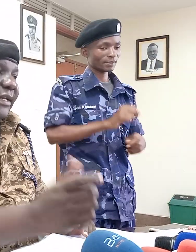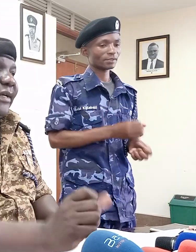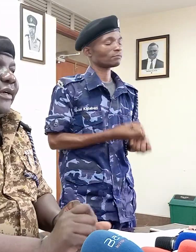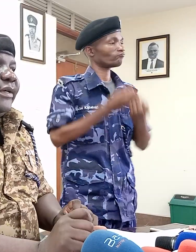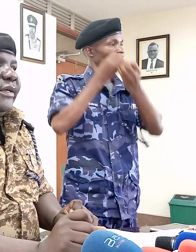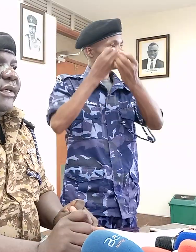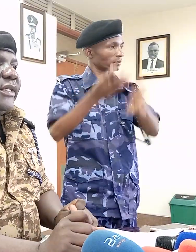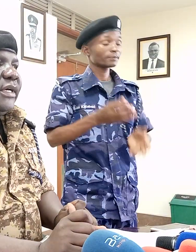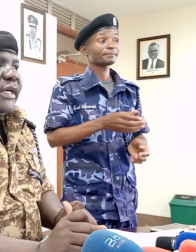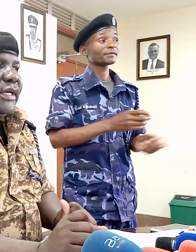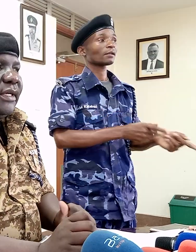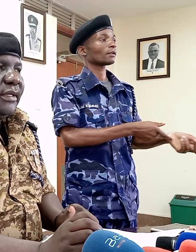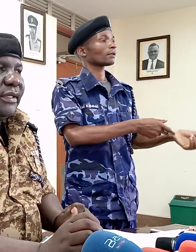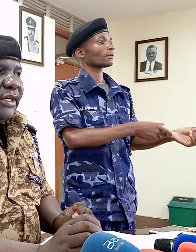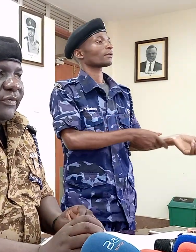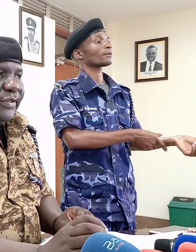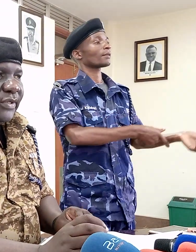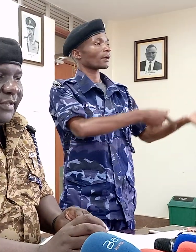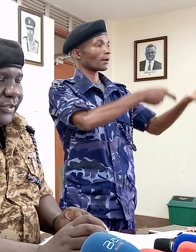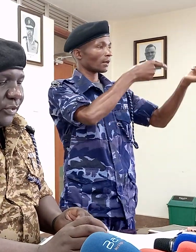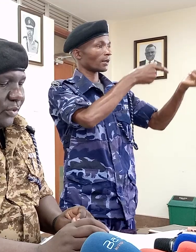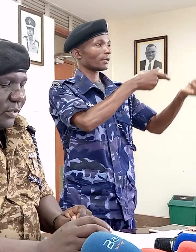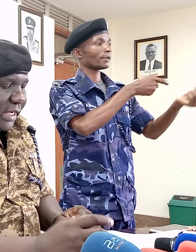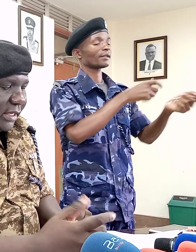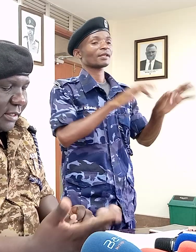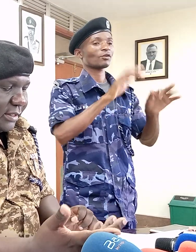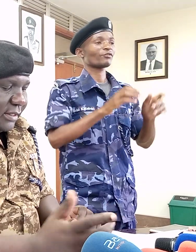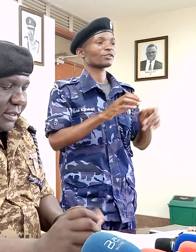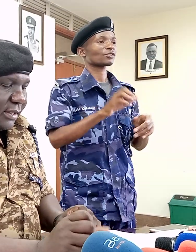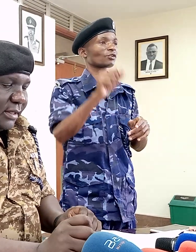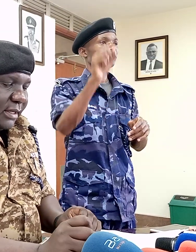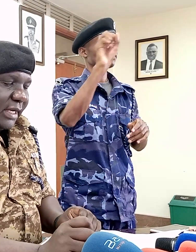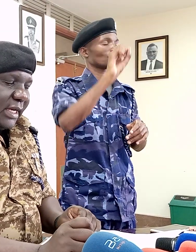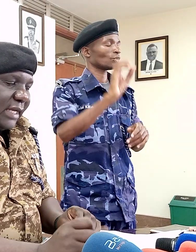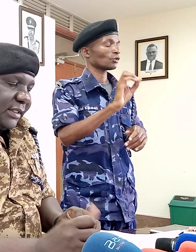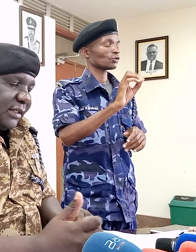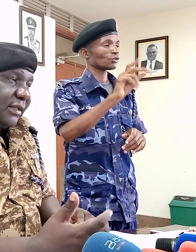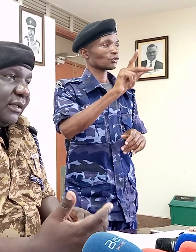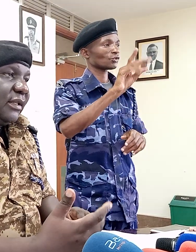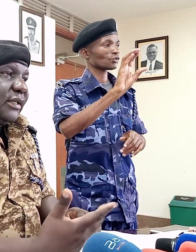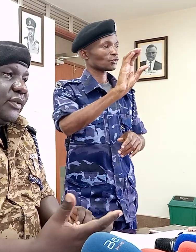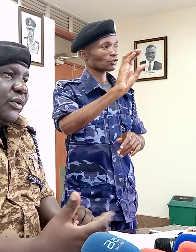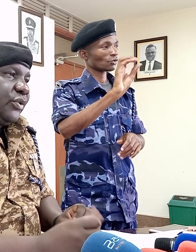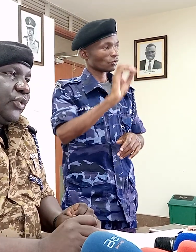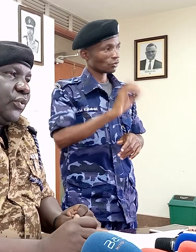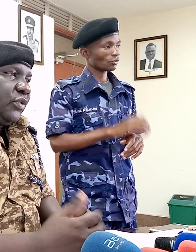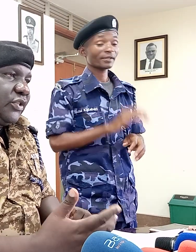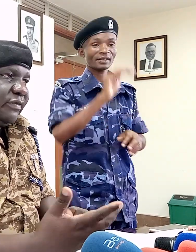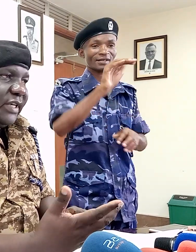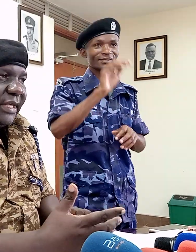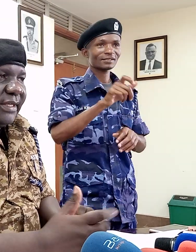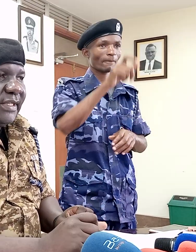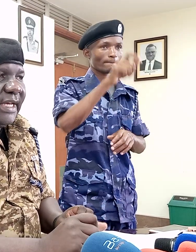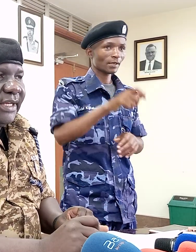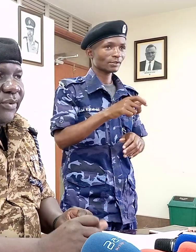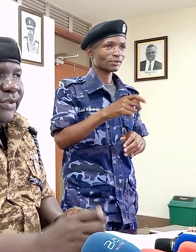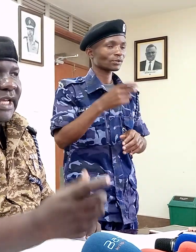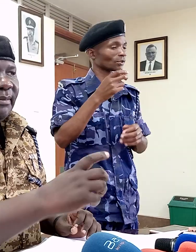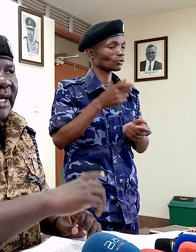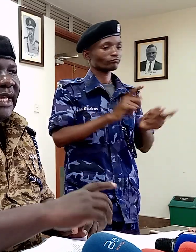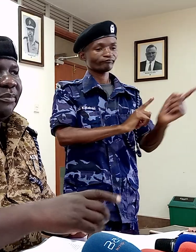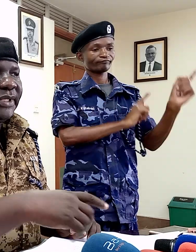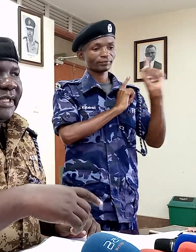gun in the office of the SOCO and asked the SOCO to watch over his gun.